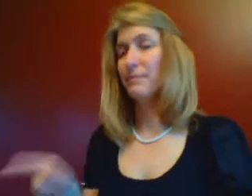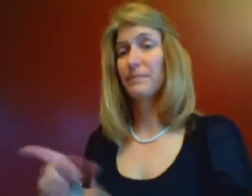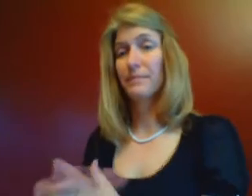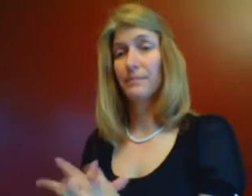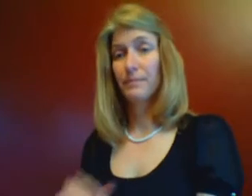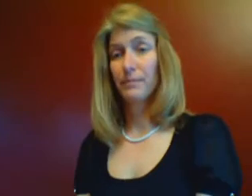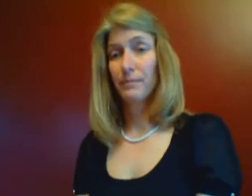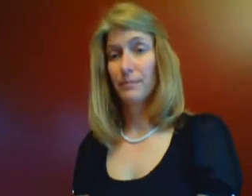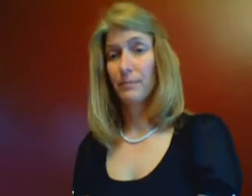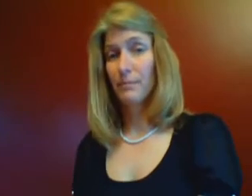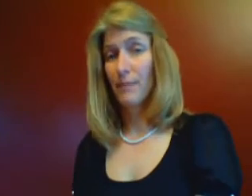Every story has them.